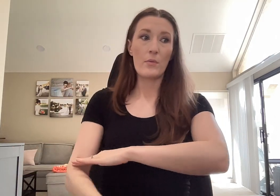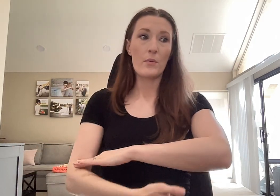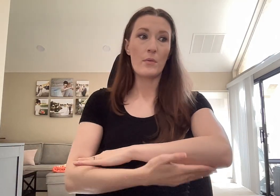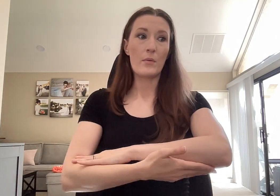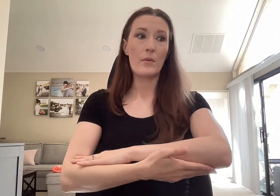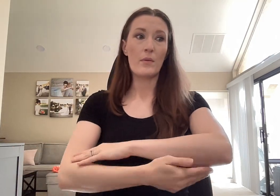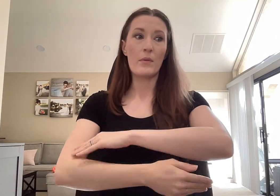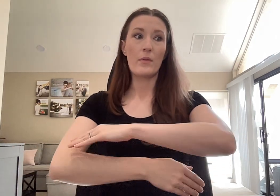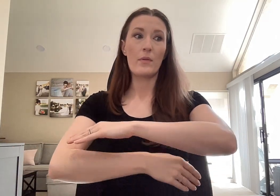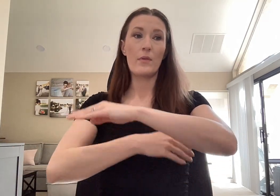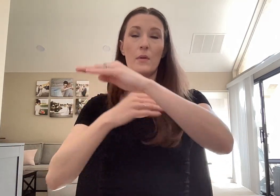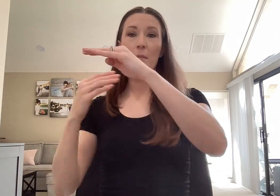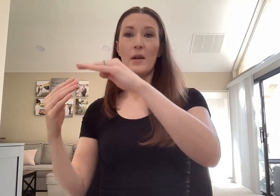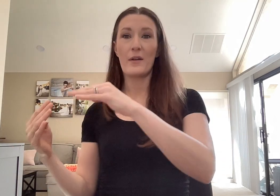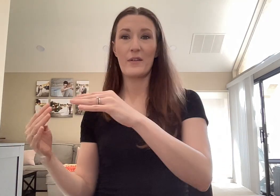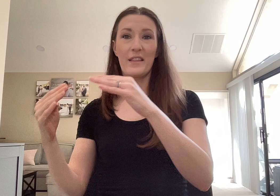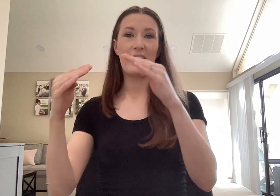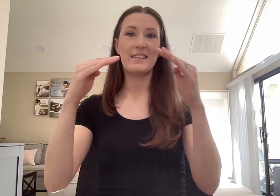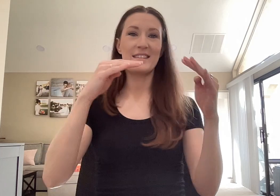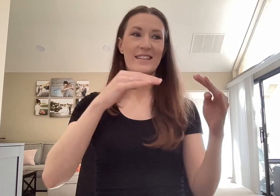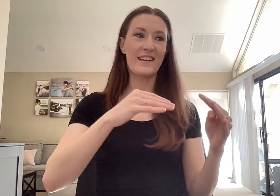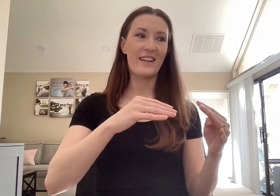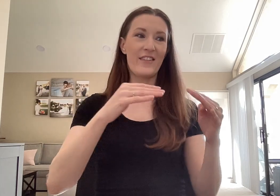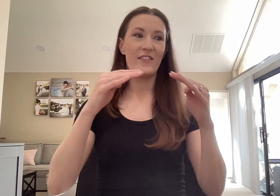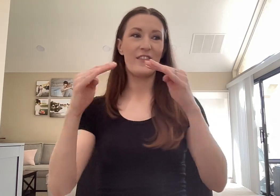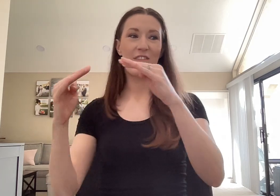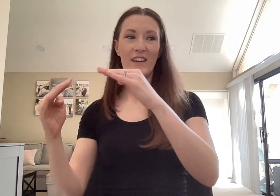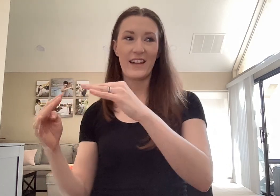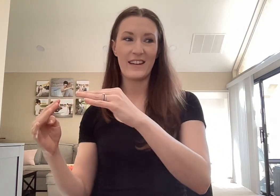through the perilous fight